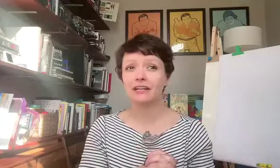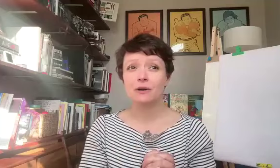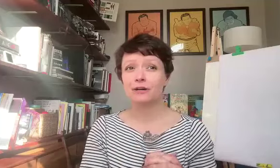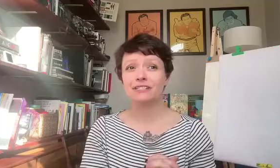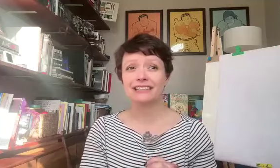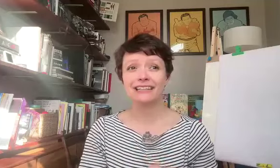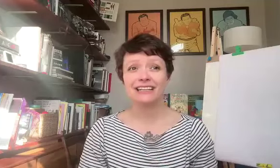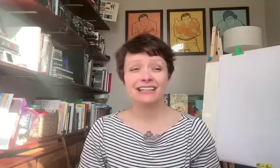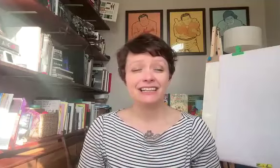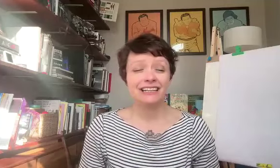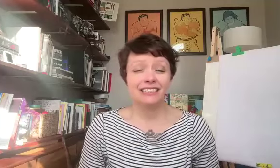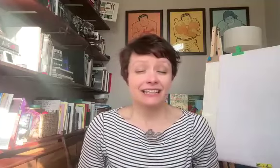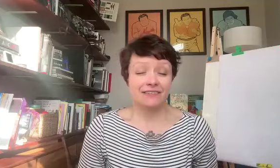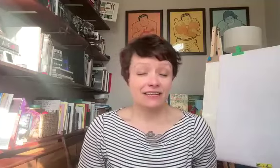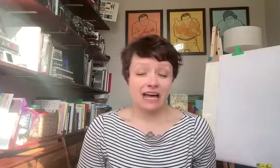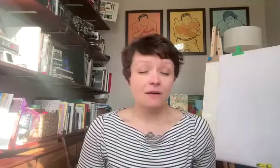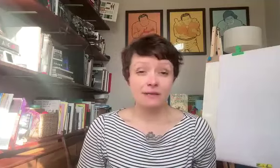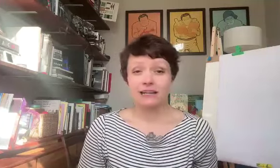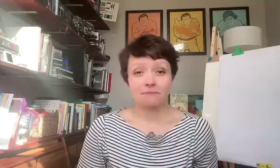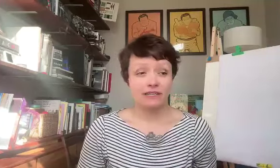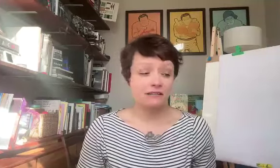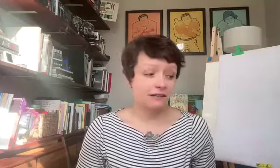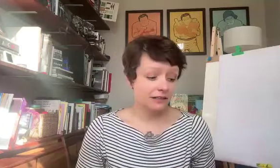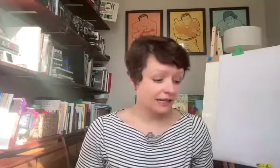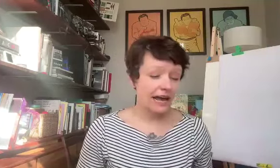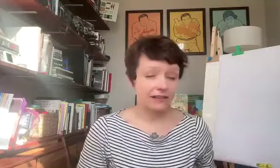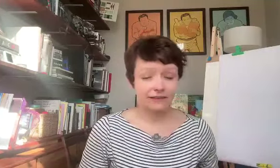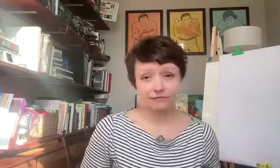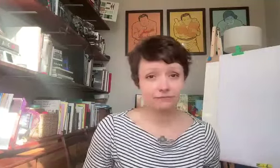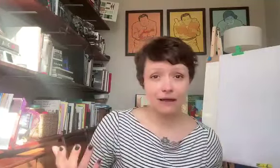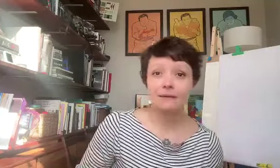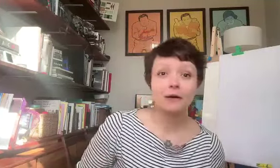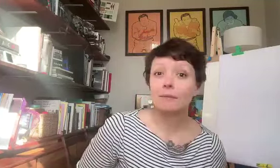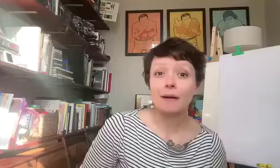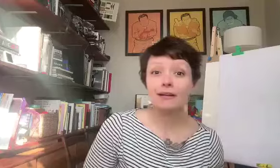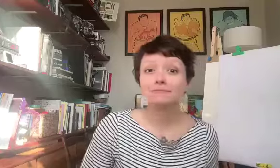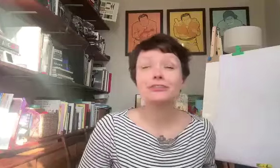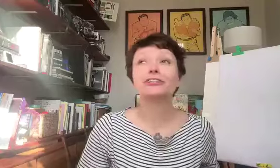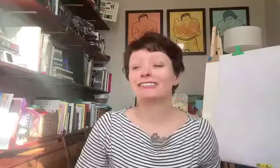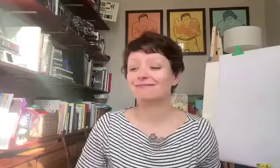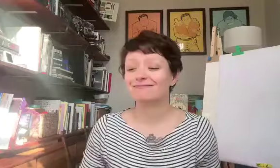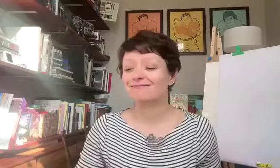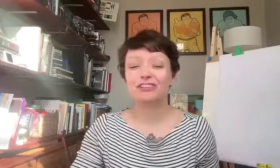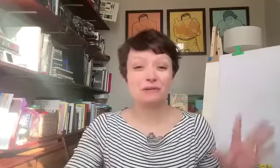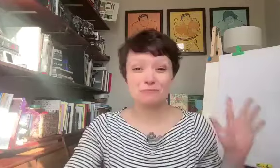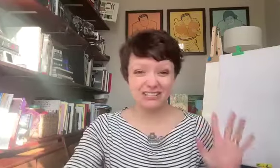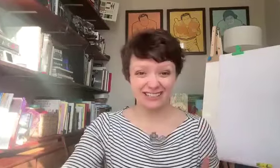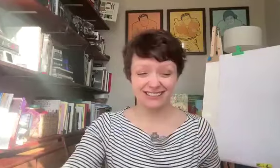learning. Personally, if you tell me something, yeah, that maybe I'll remember. Sure, 30%